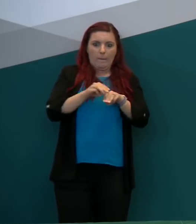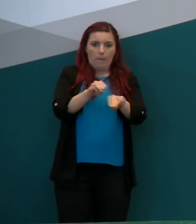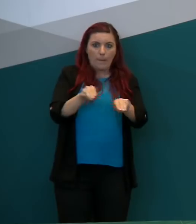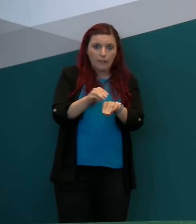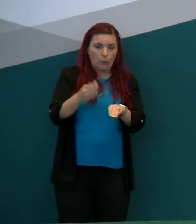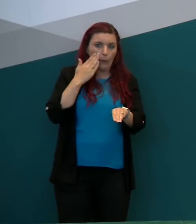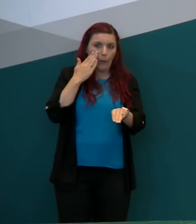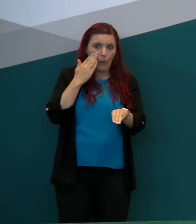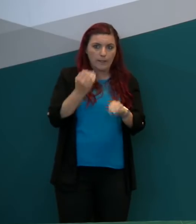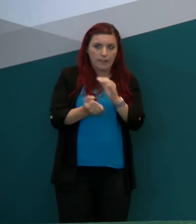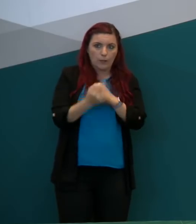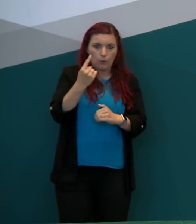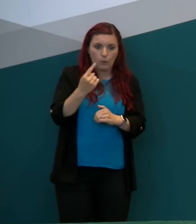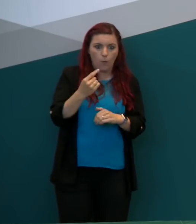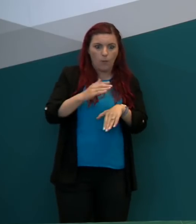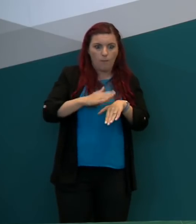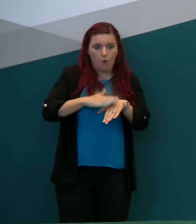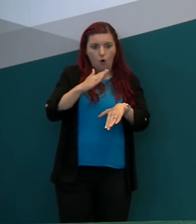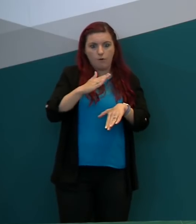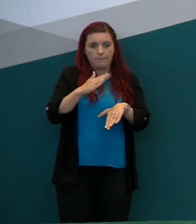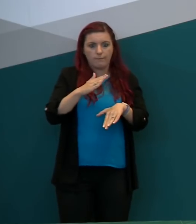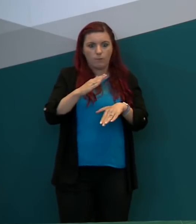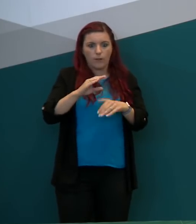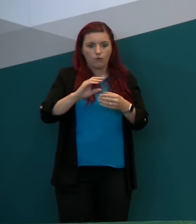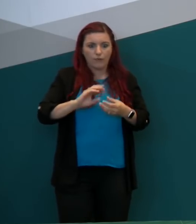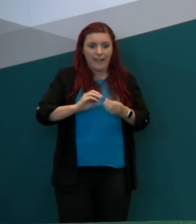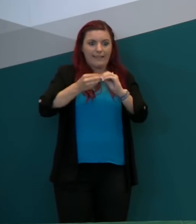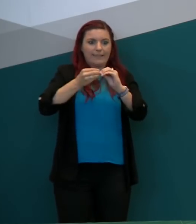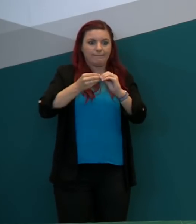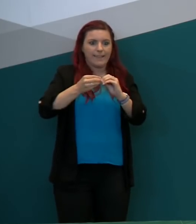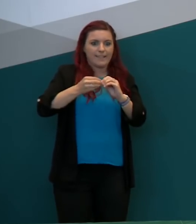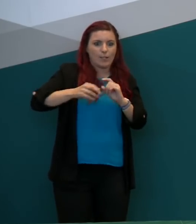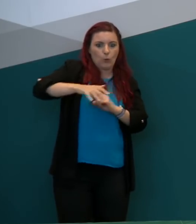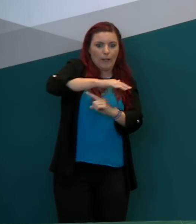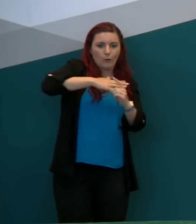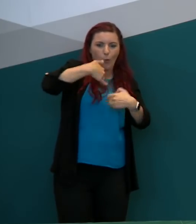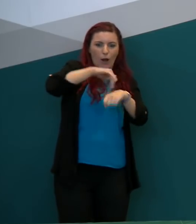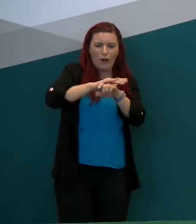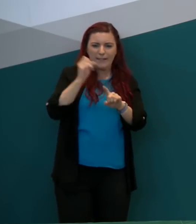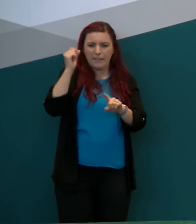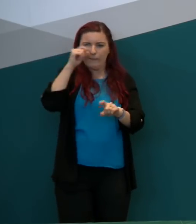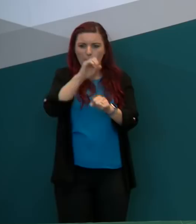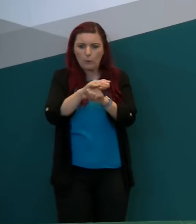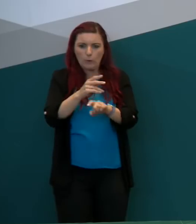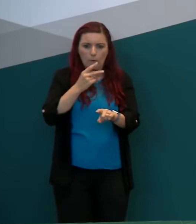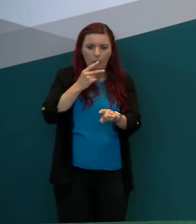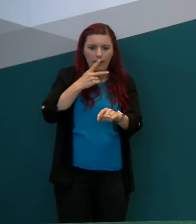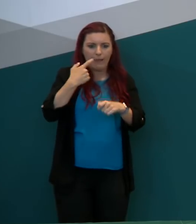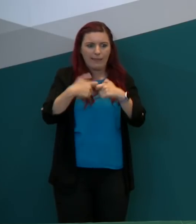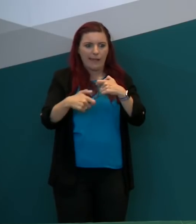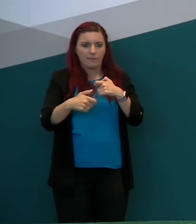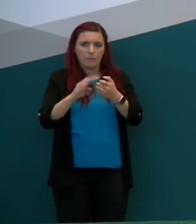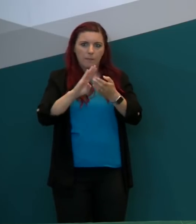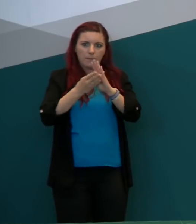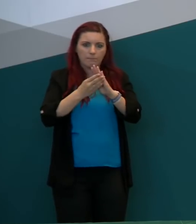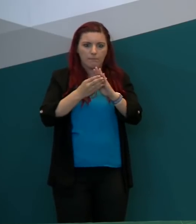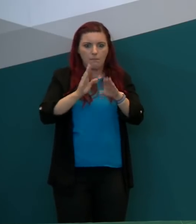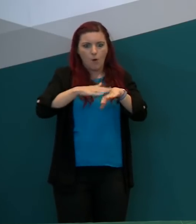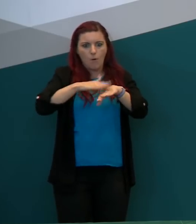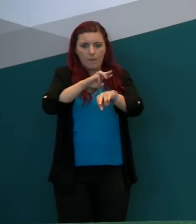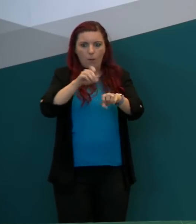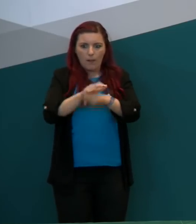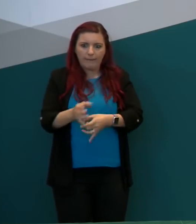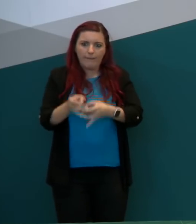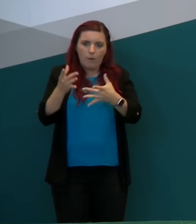know that the more we create environments where smoking is harder for people and where it's more of a challenge, the greater support that is for individuals who are trying to give up